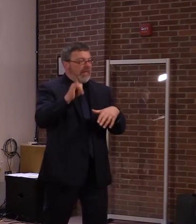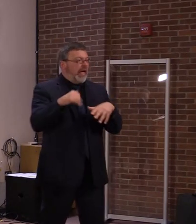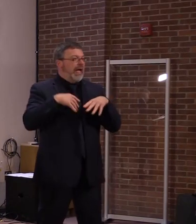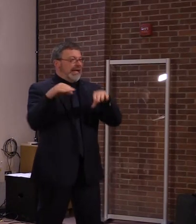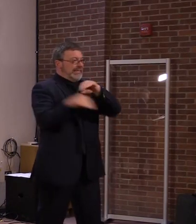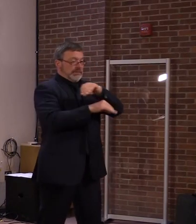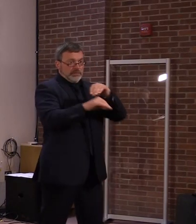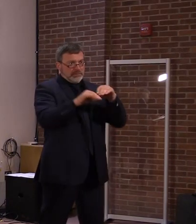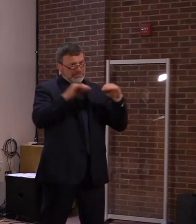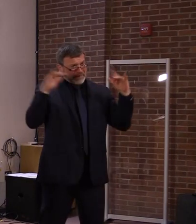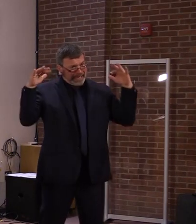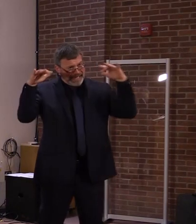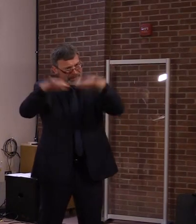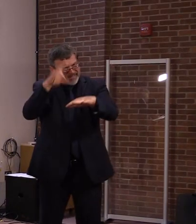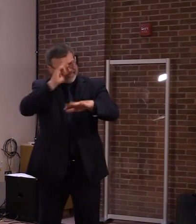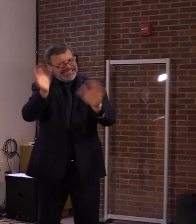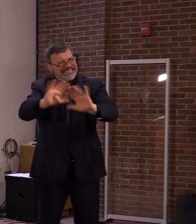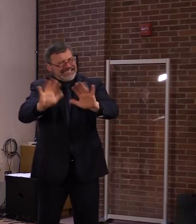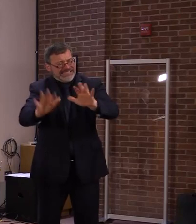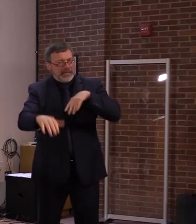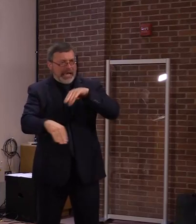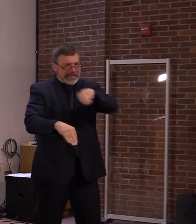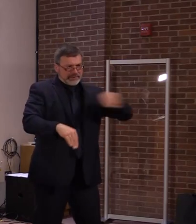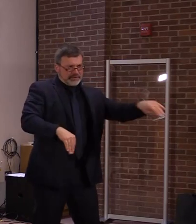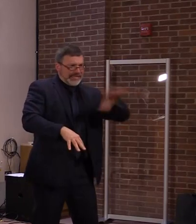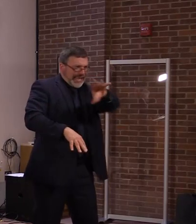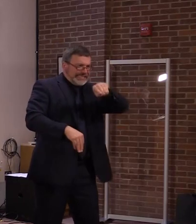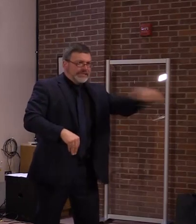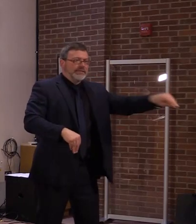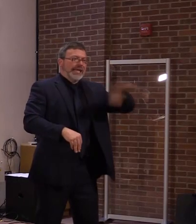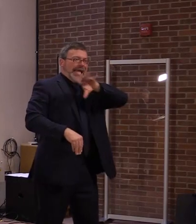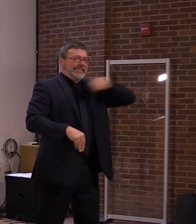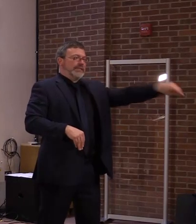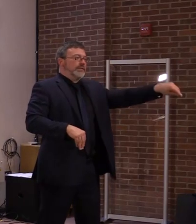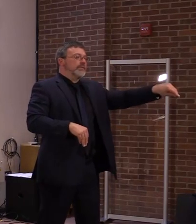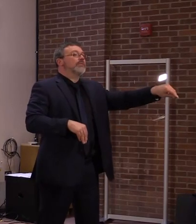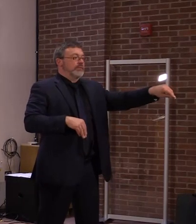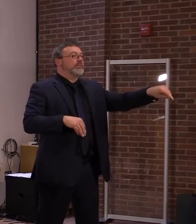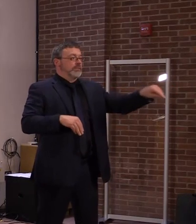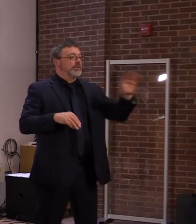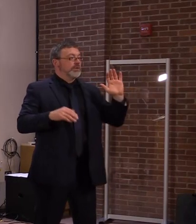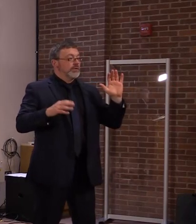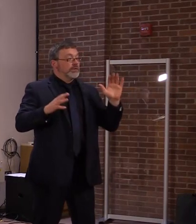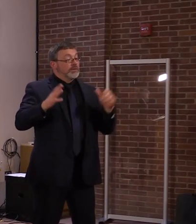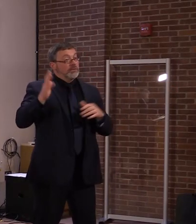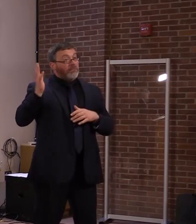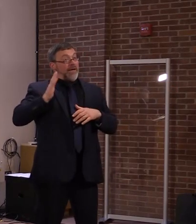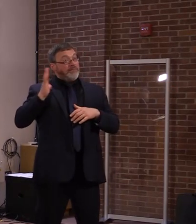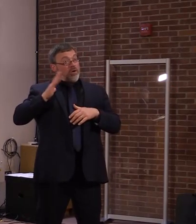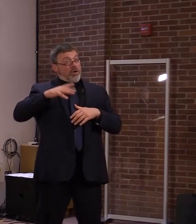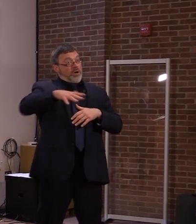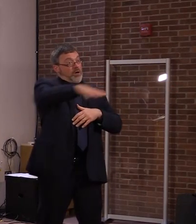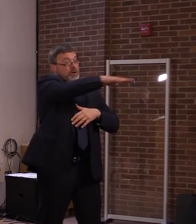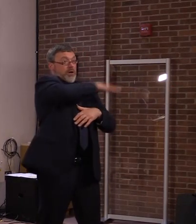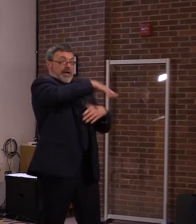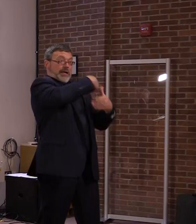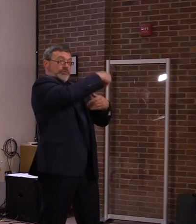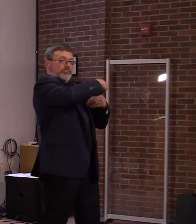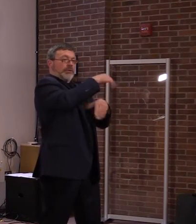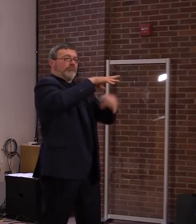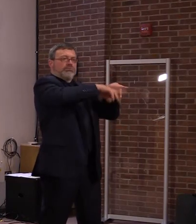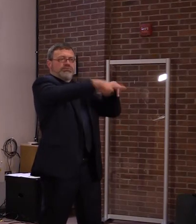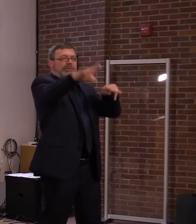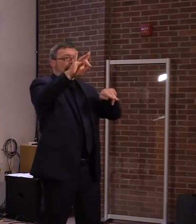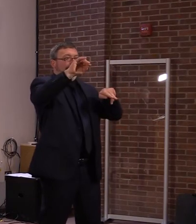example, as of Monday evening, we've opened up 67 of our planned 80 subacute beds. 63 of